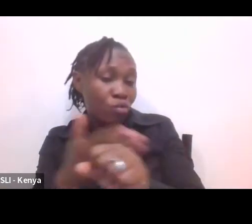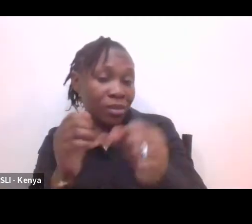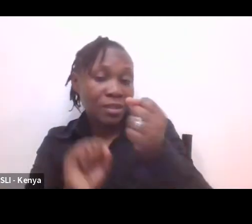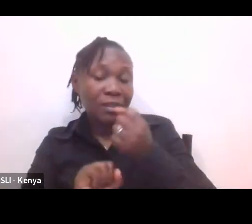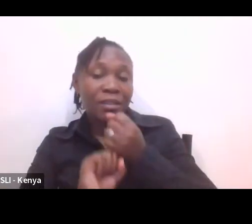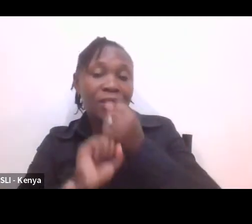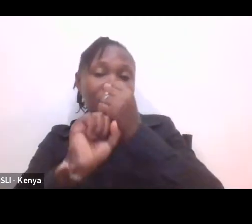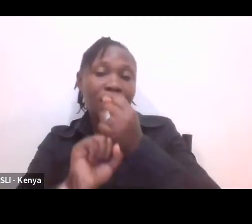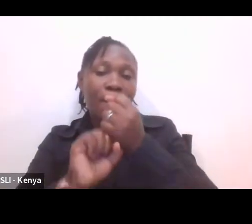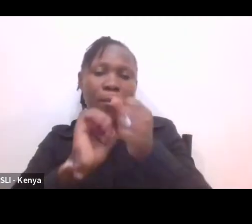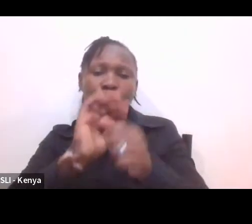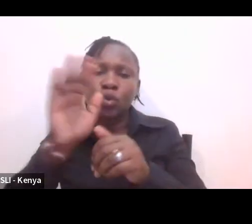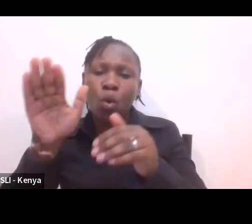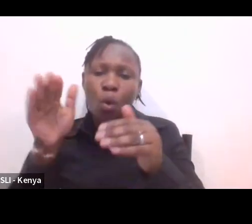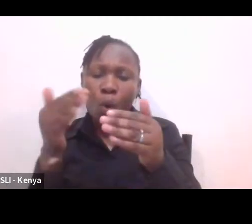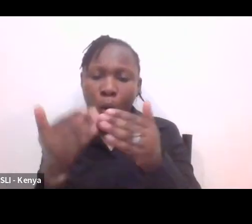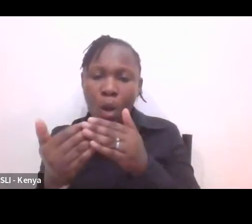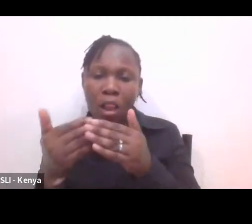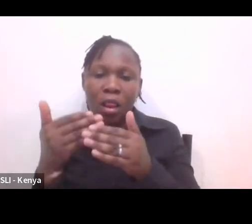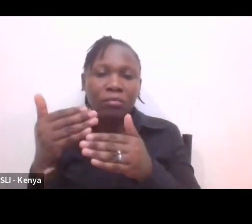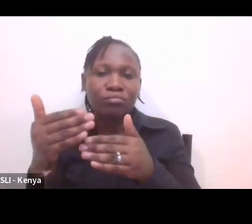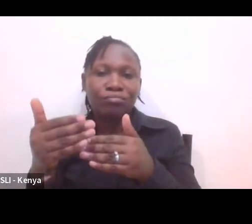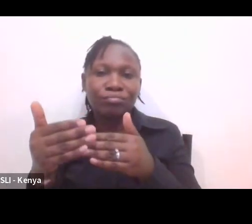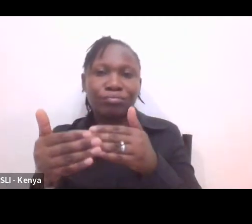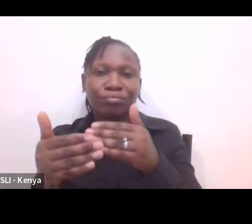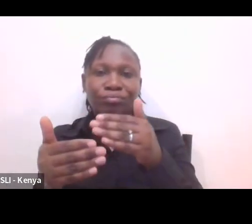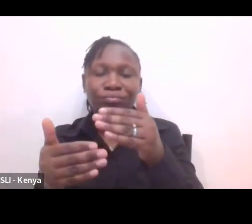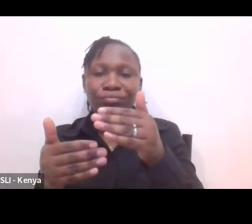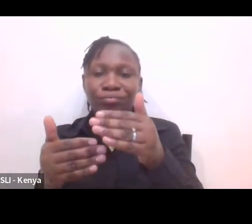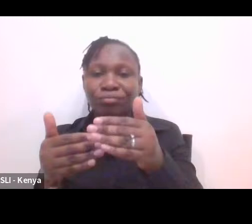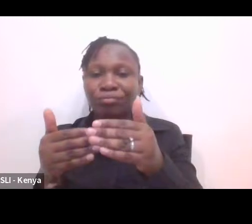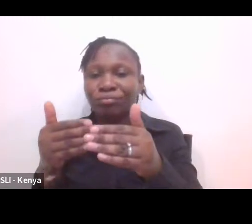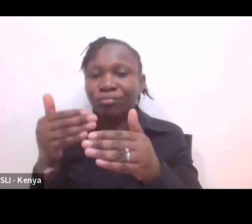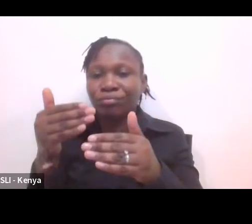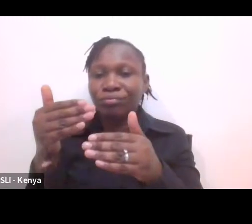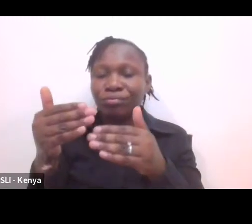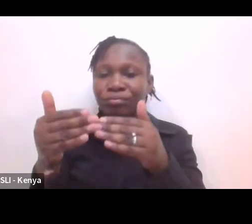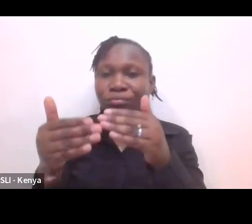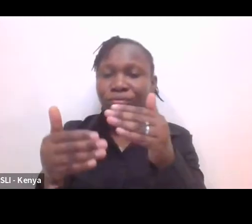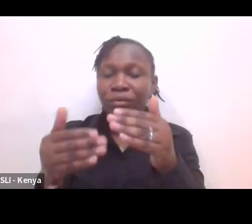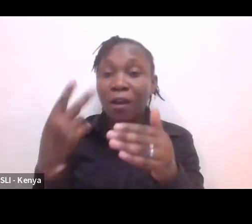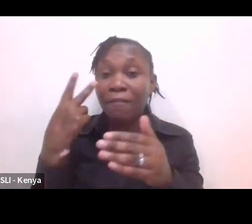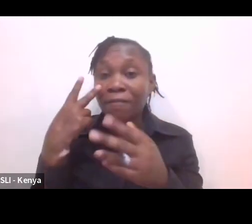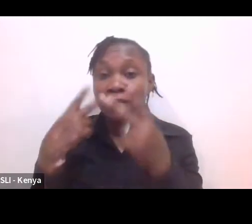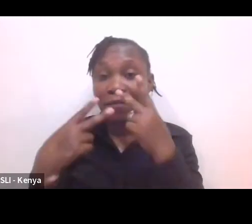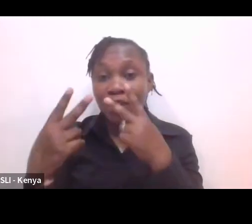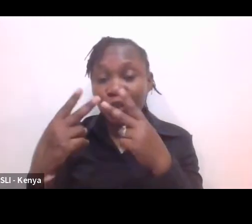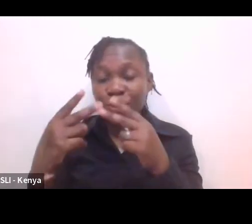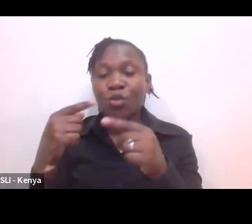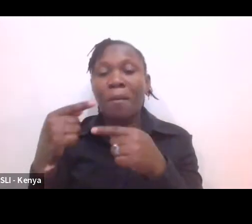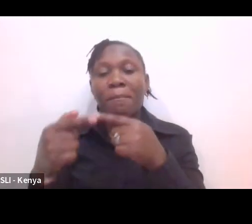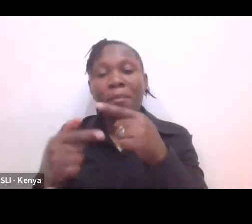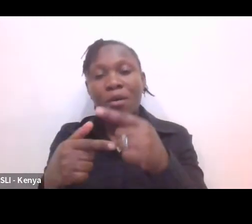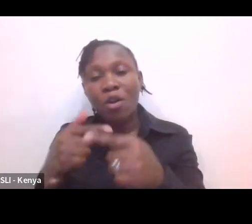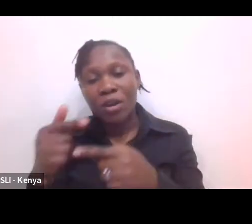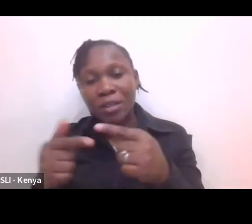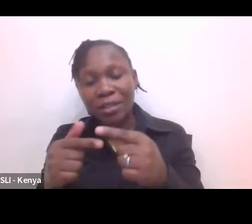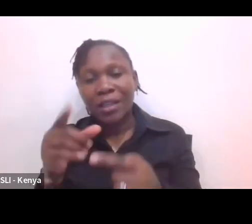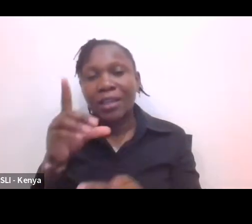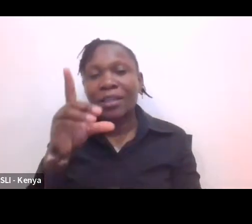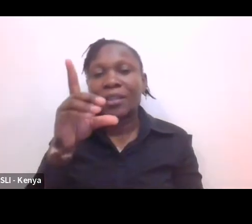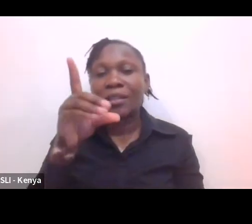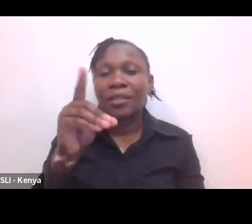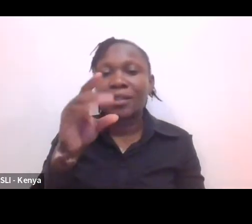auditory processing. It addresses problematic visual processing, decoding, quantitative and ratio management. With its